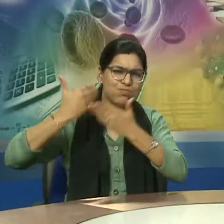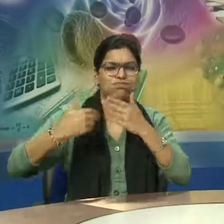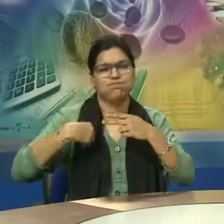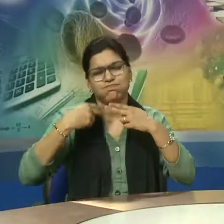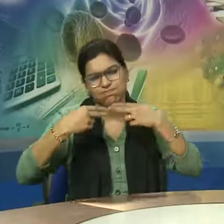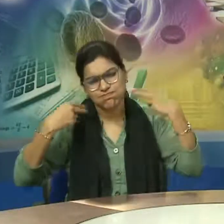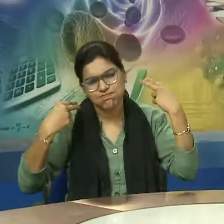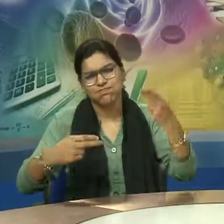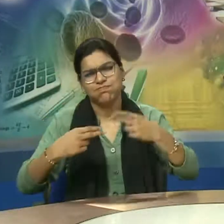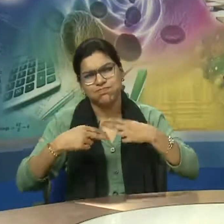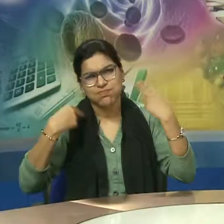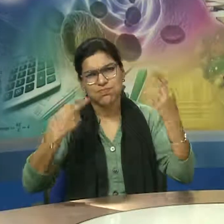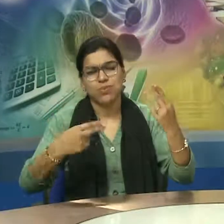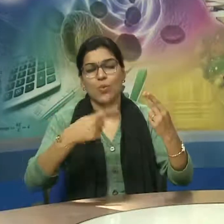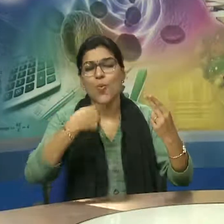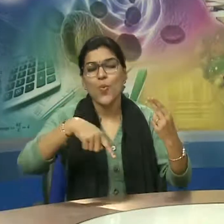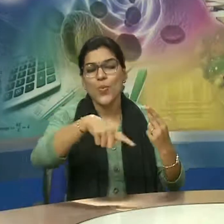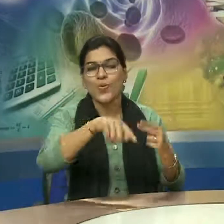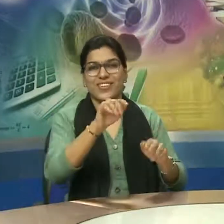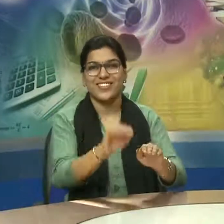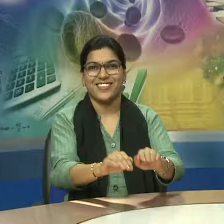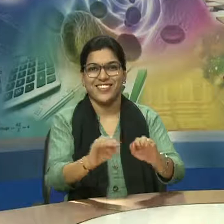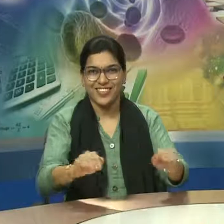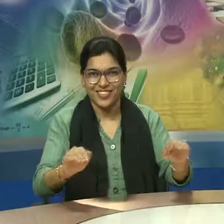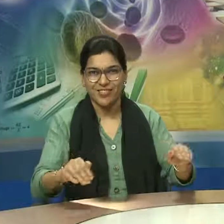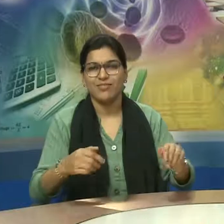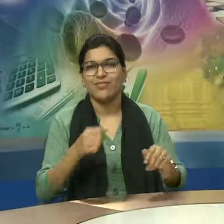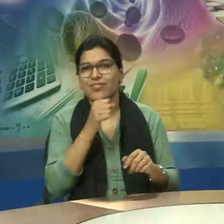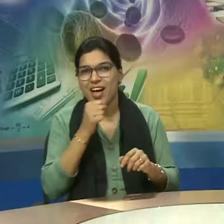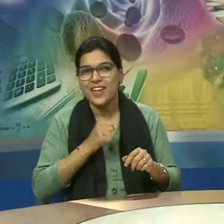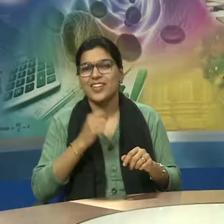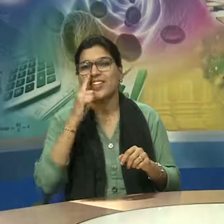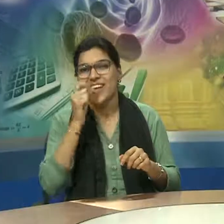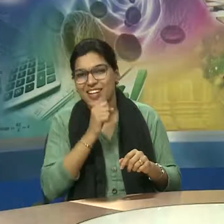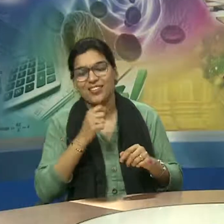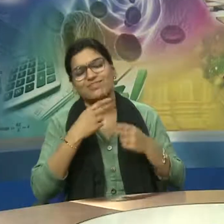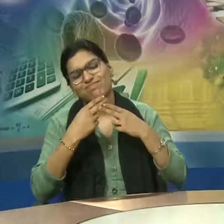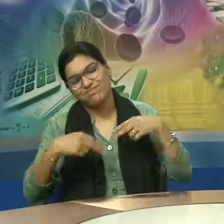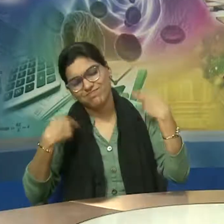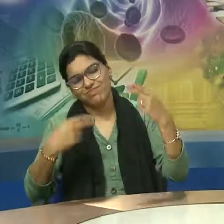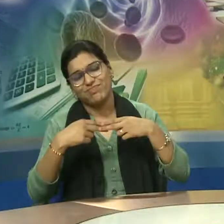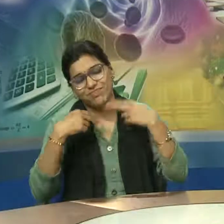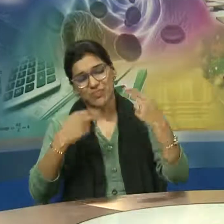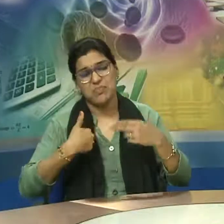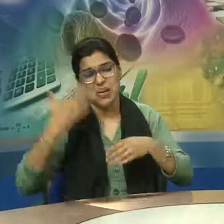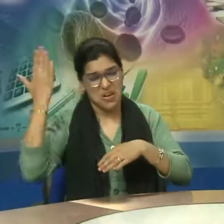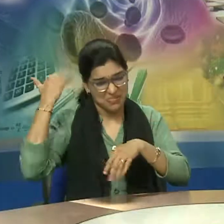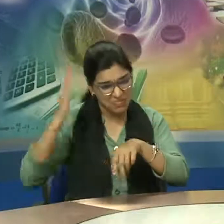about how the world was very different when they were children?